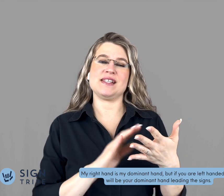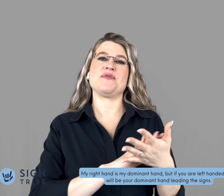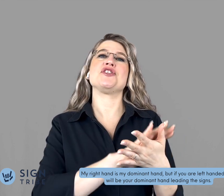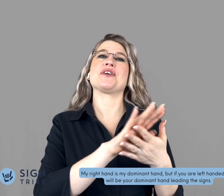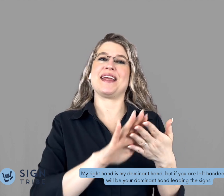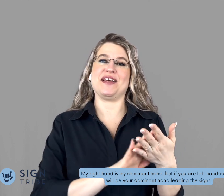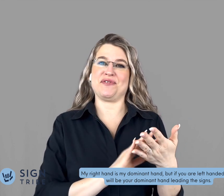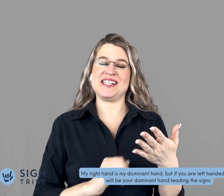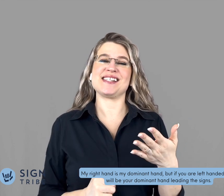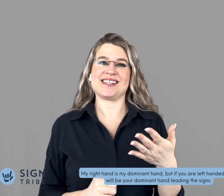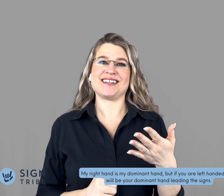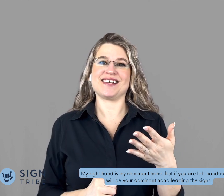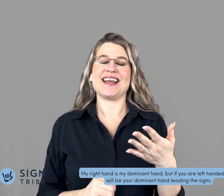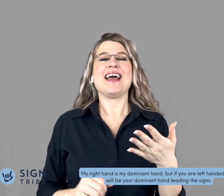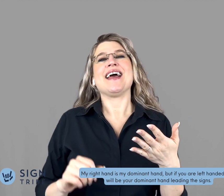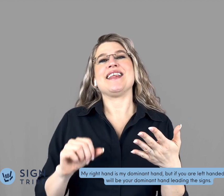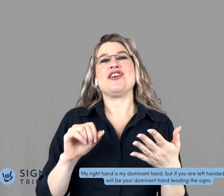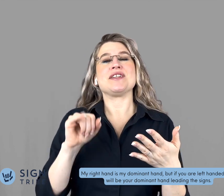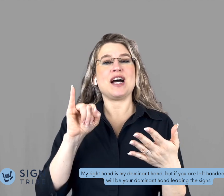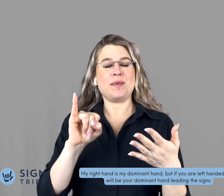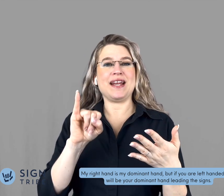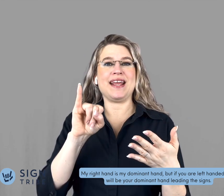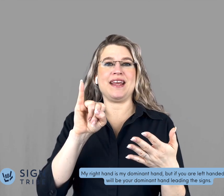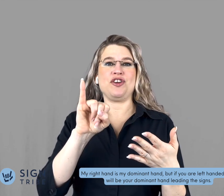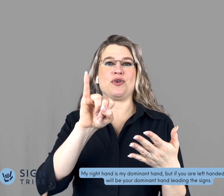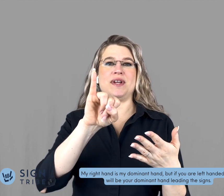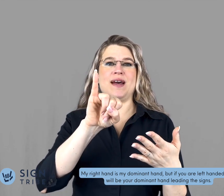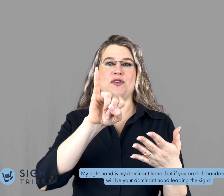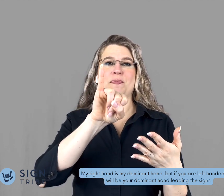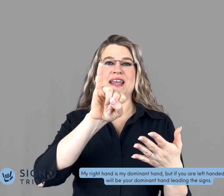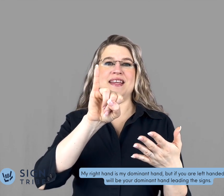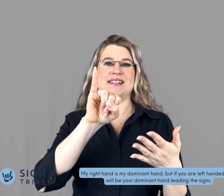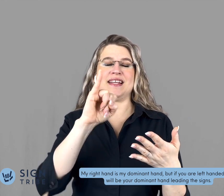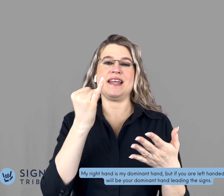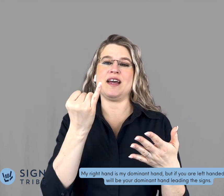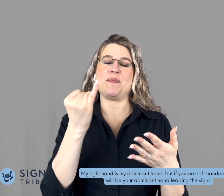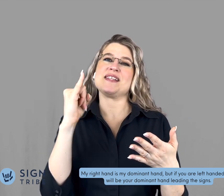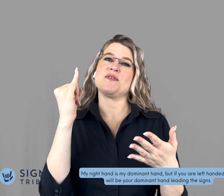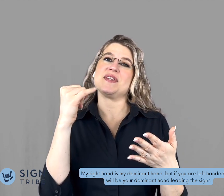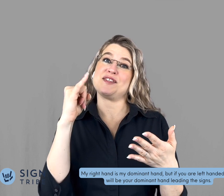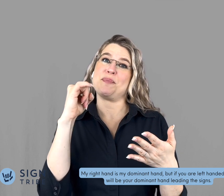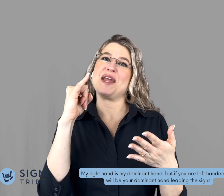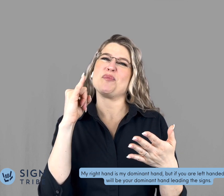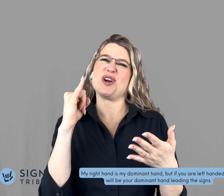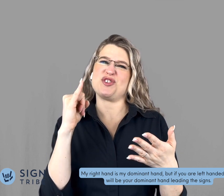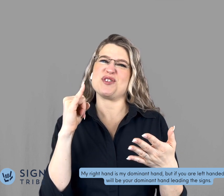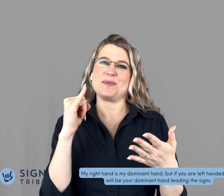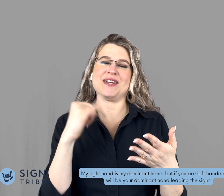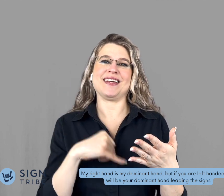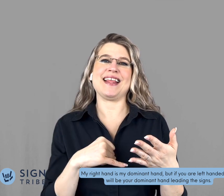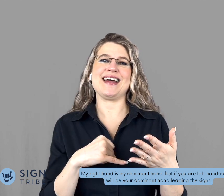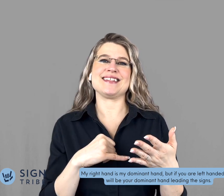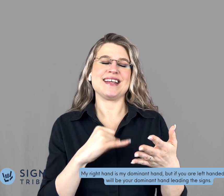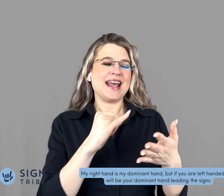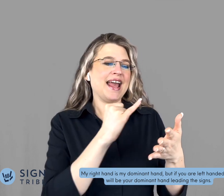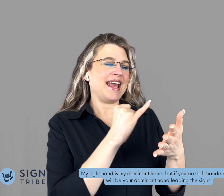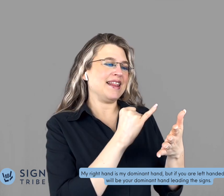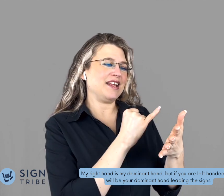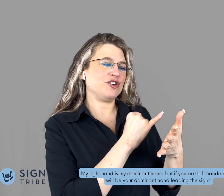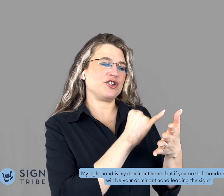it's your canvas. Then your dominant hand, you're going to have your pinky sticking up as if it's the paintbrush or something like that. And then you're just